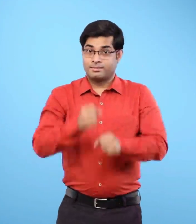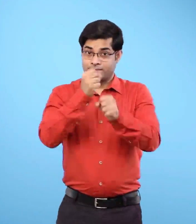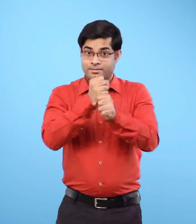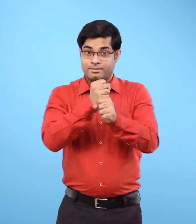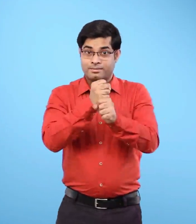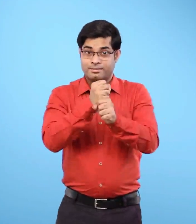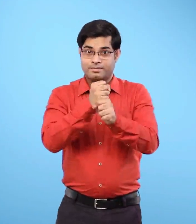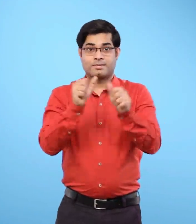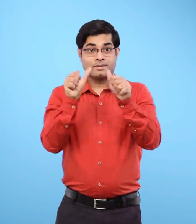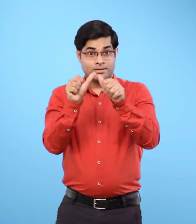Gaurav,